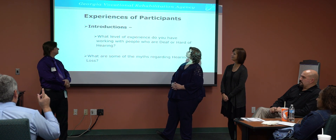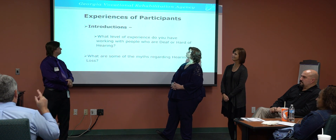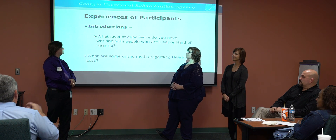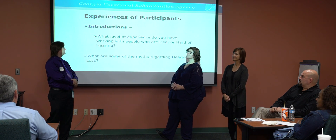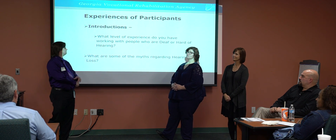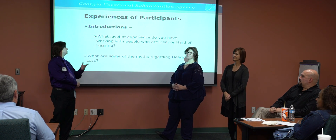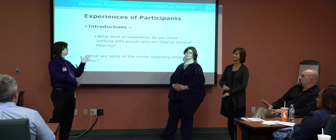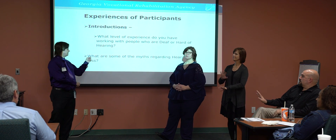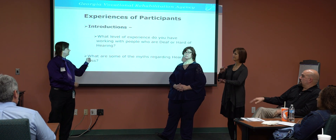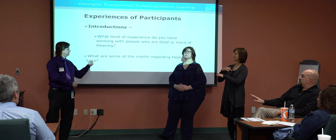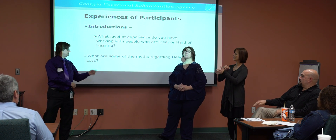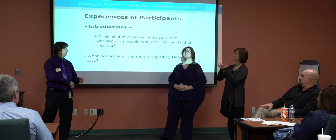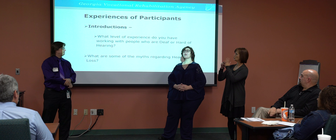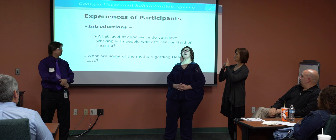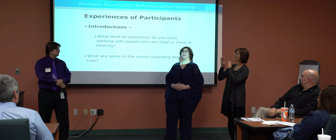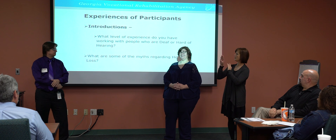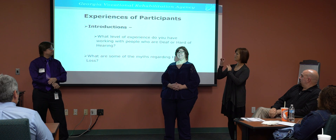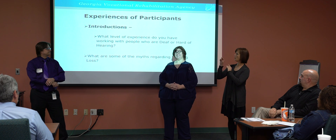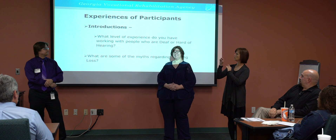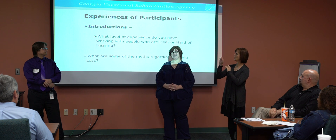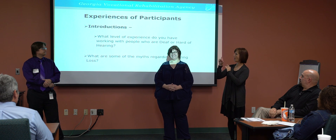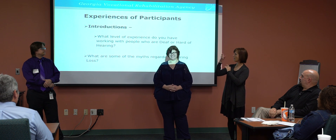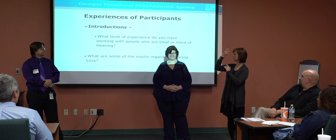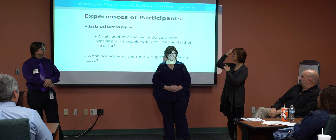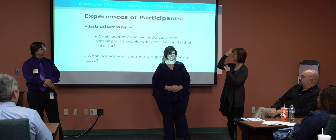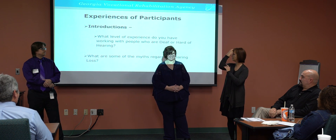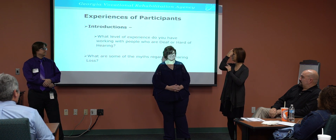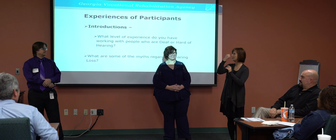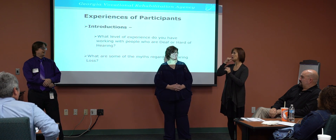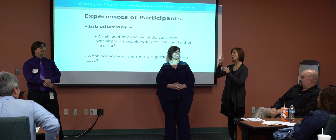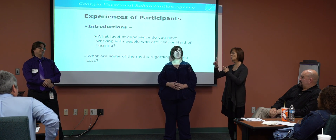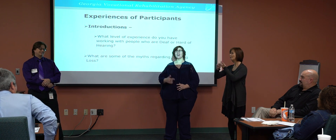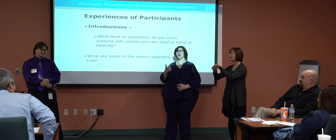So Botox is not your friend.